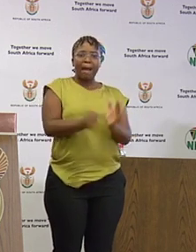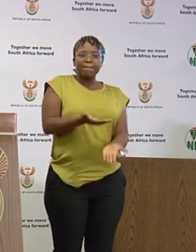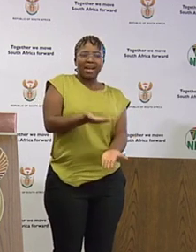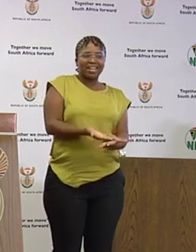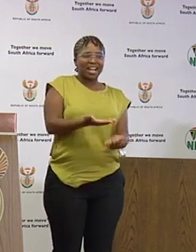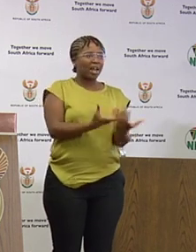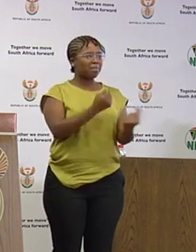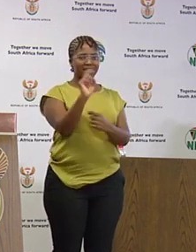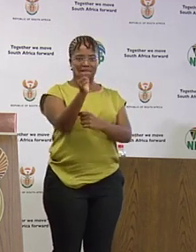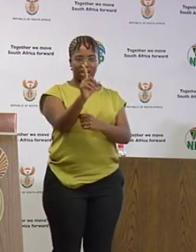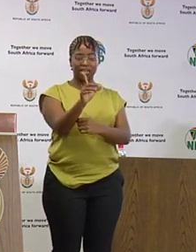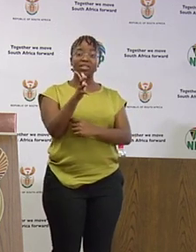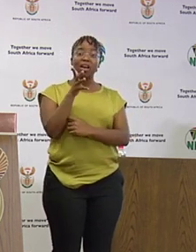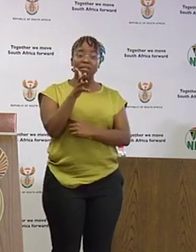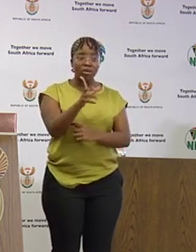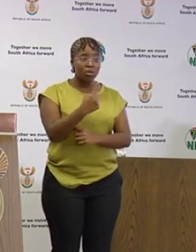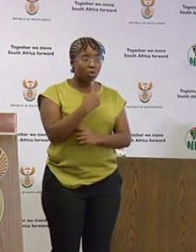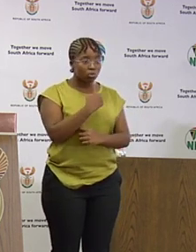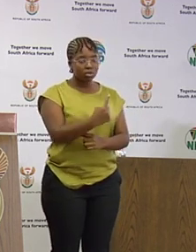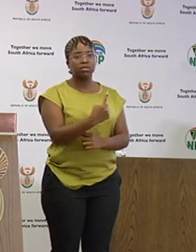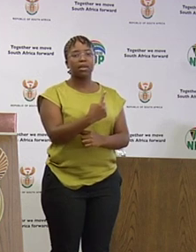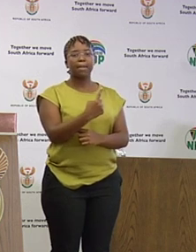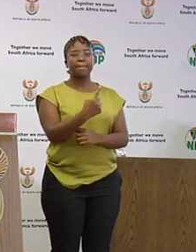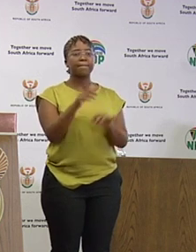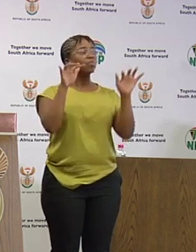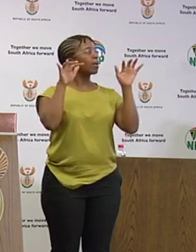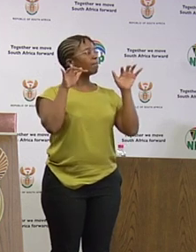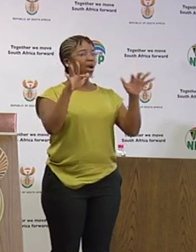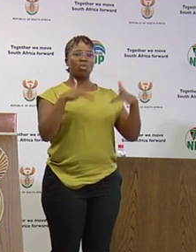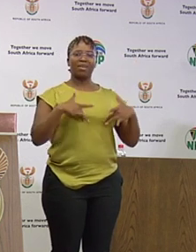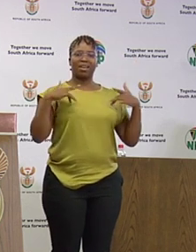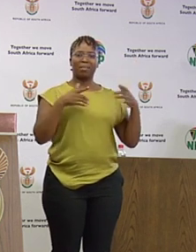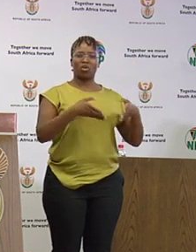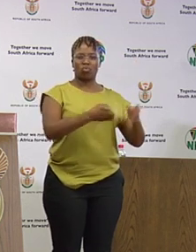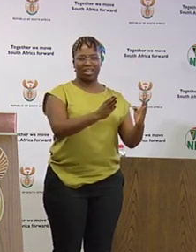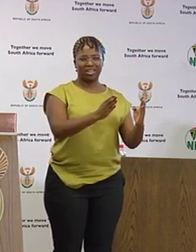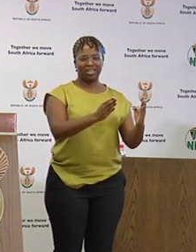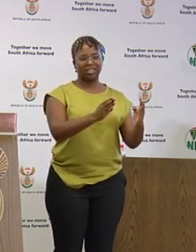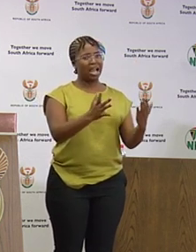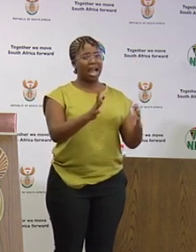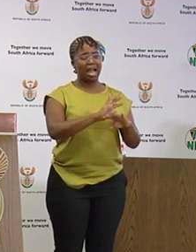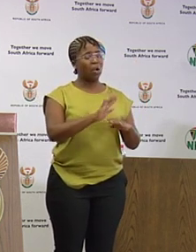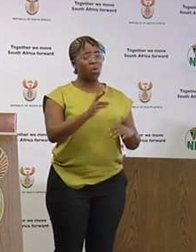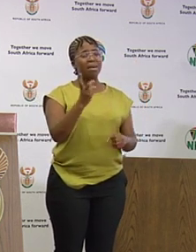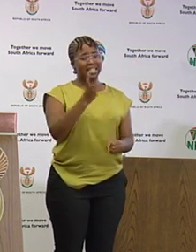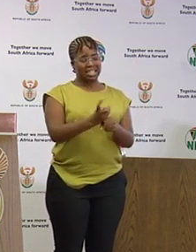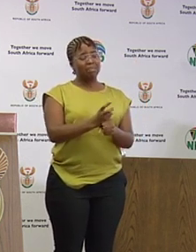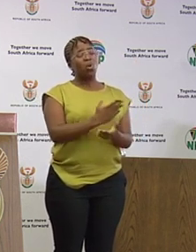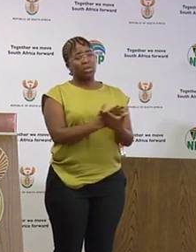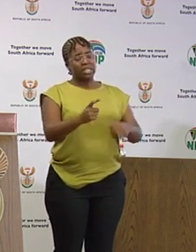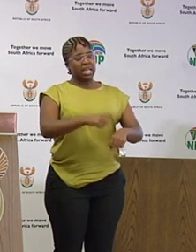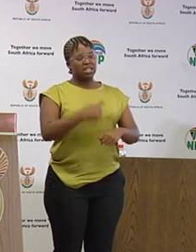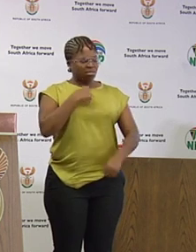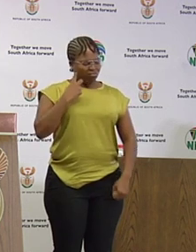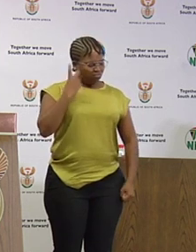doing. We do want to say, on the other hand, people who live on the street are not very easy sometimes. Some will